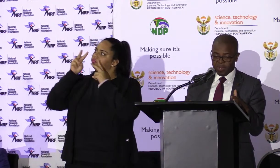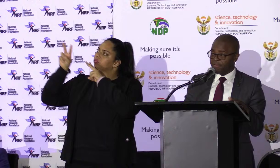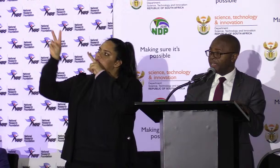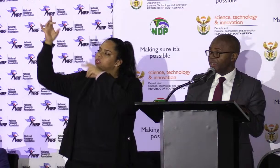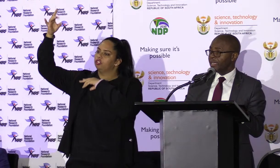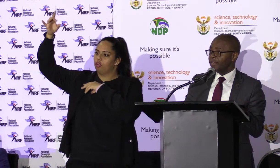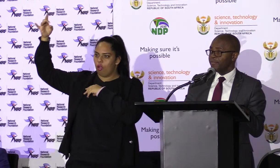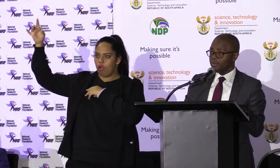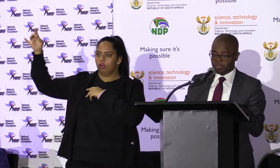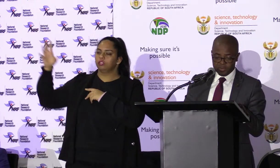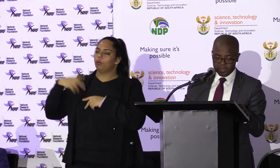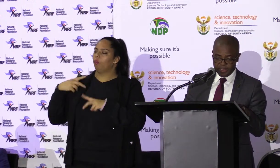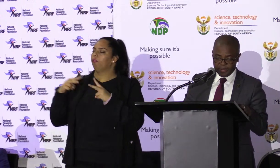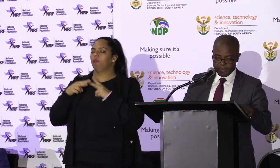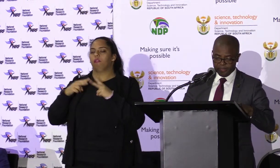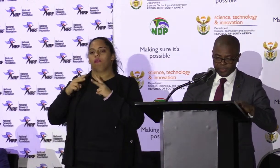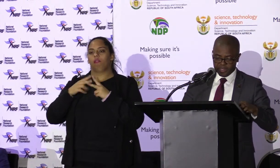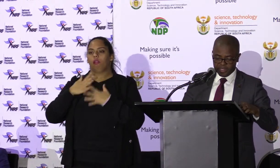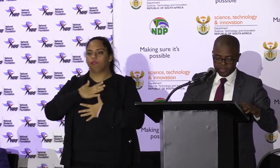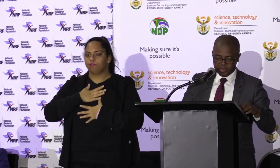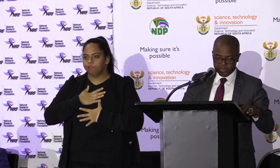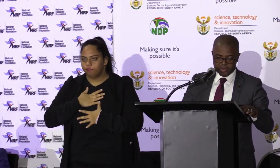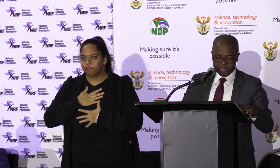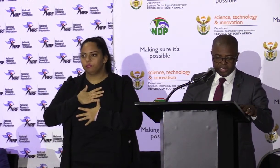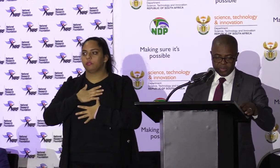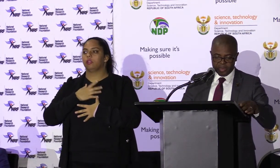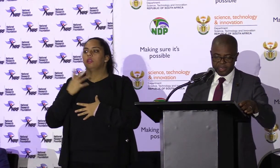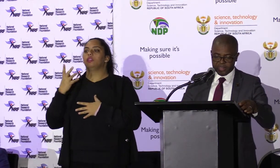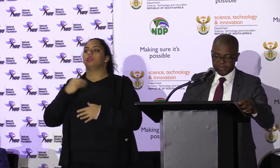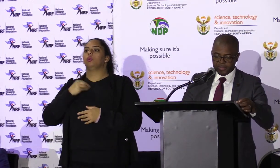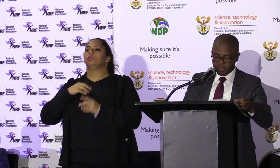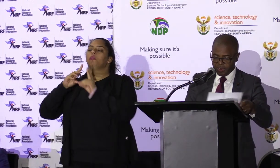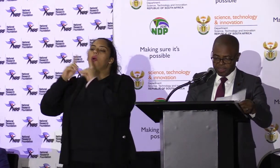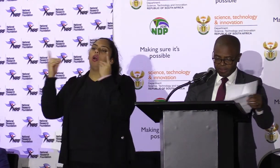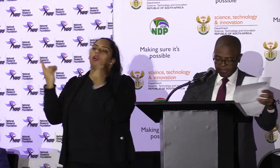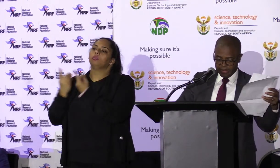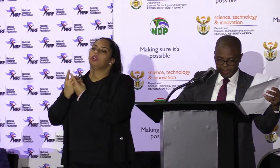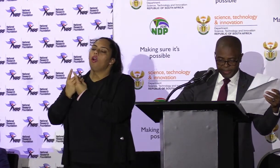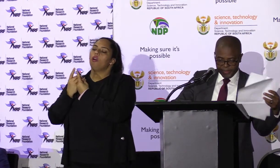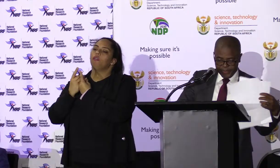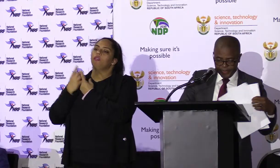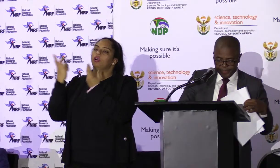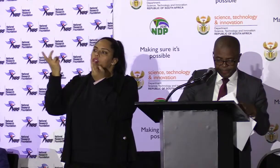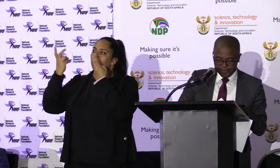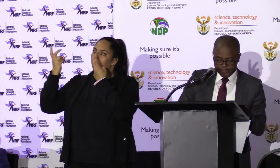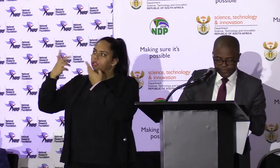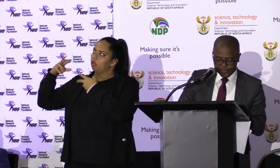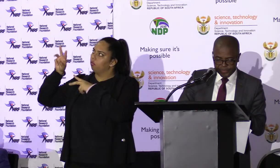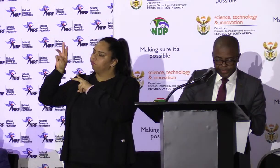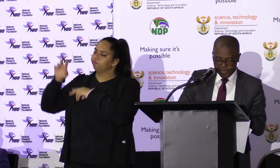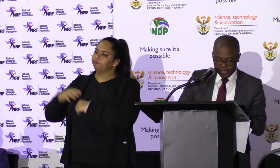So we are very grateful to the Department of Tourism.